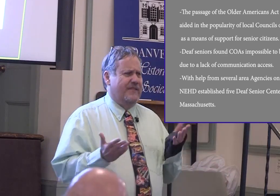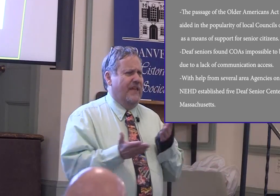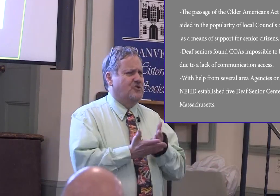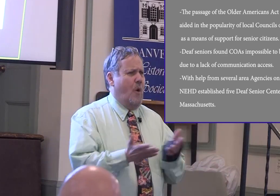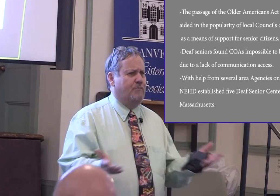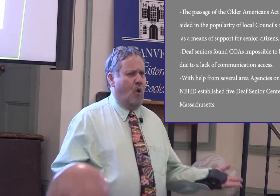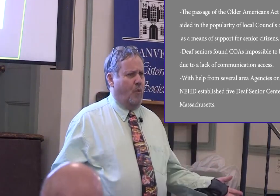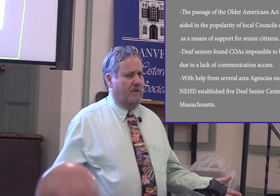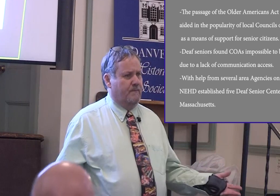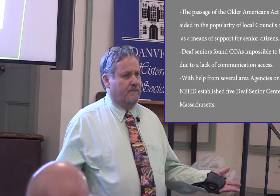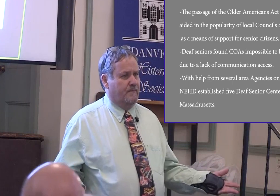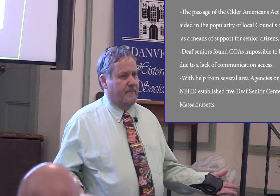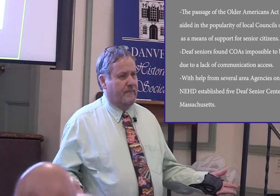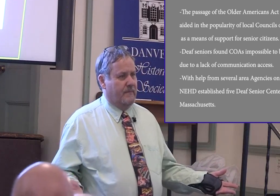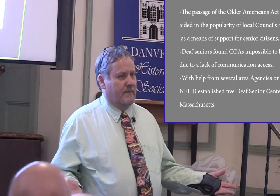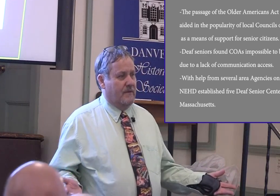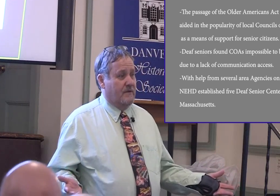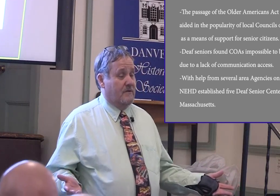socialization, they stopped going.